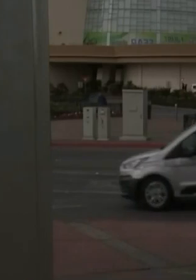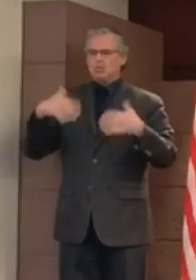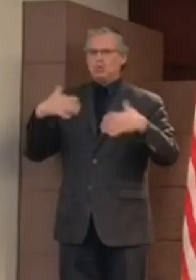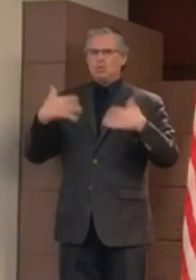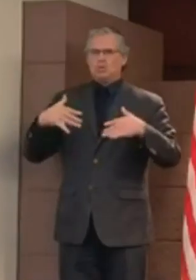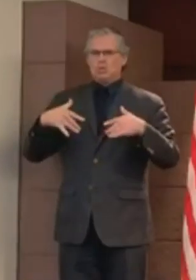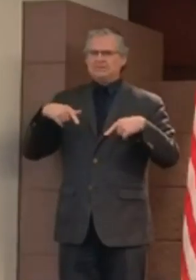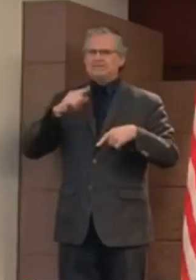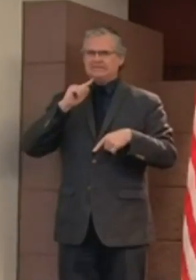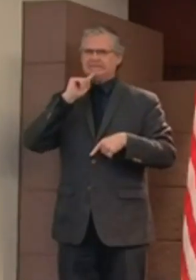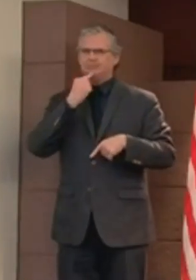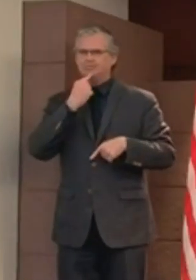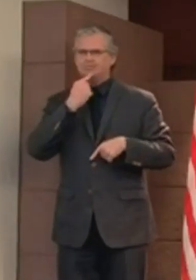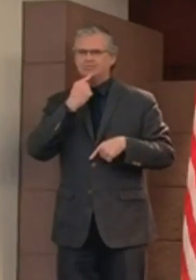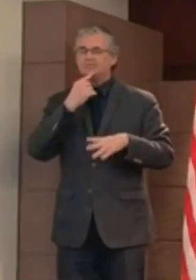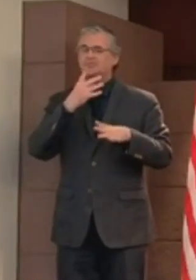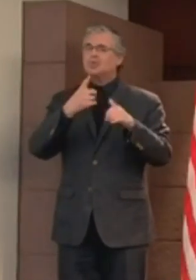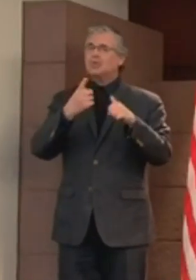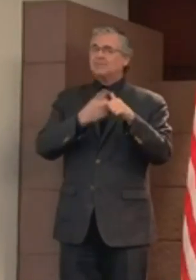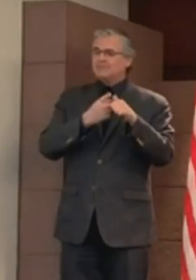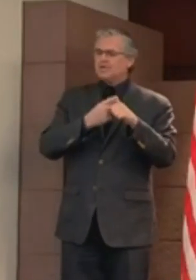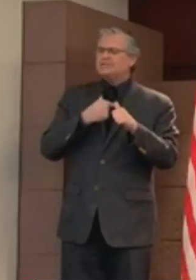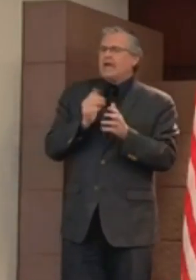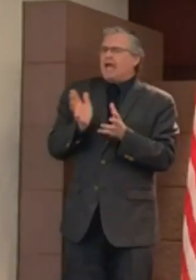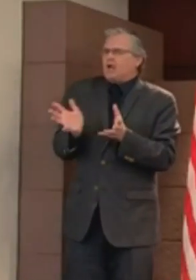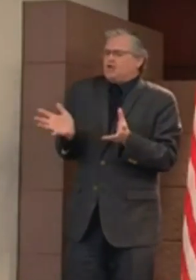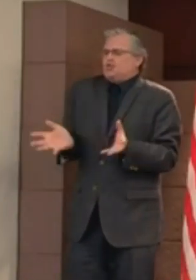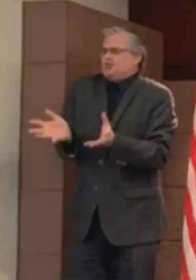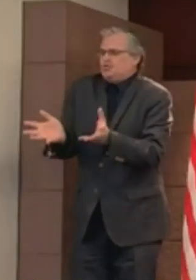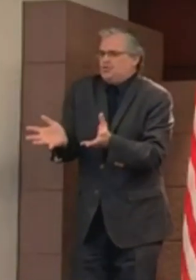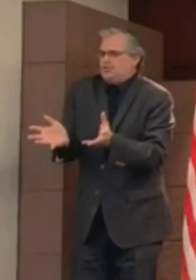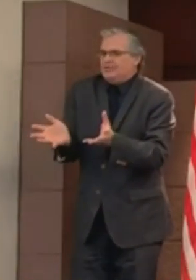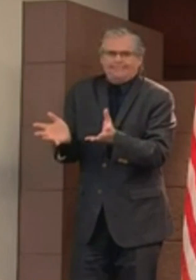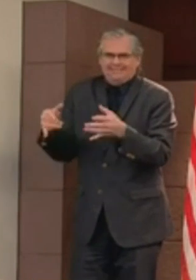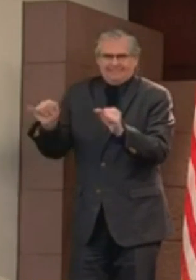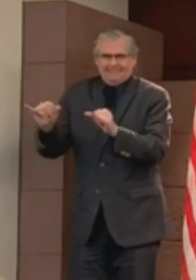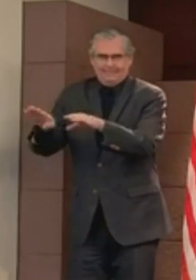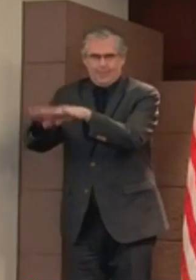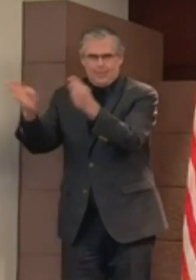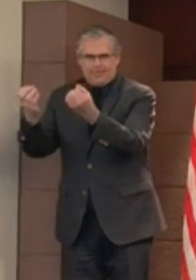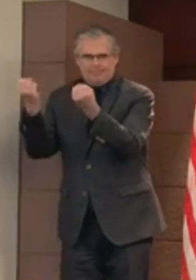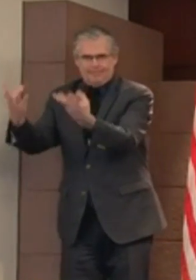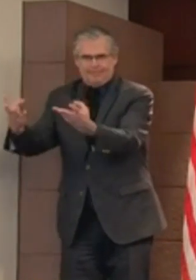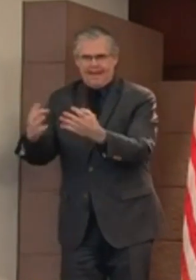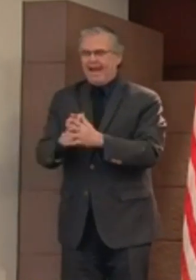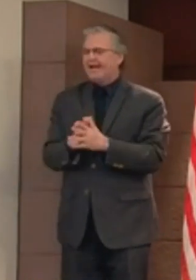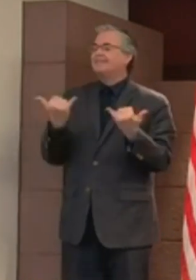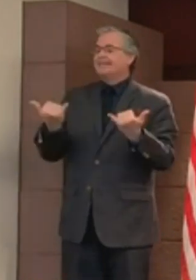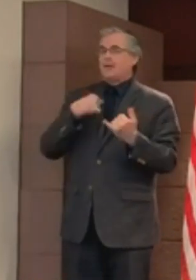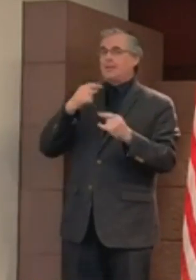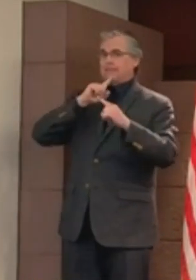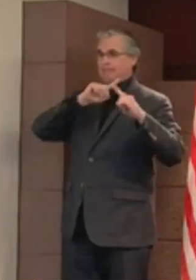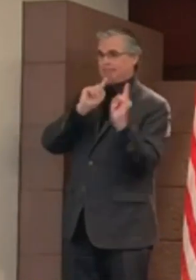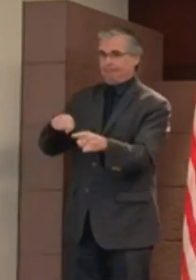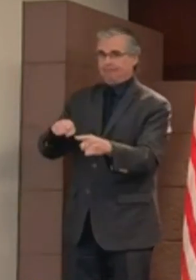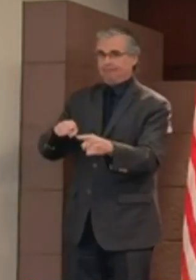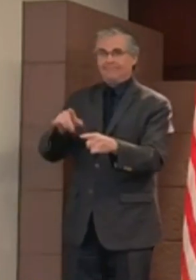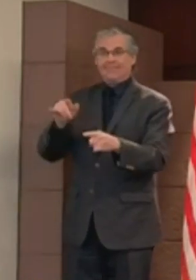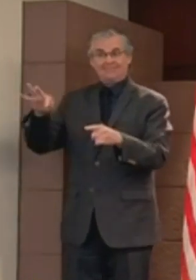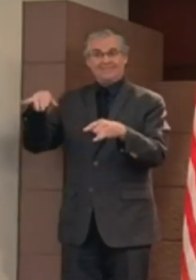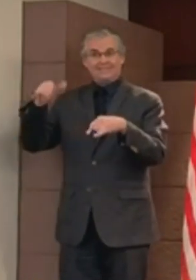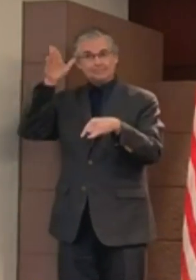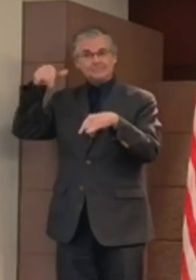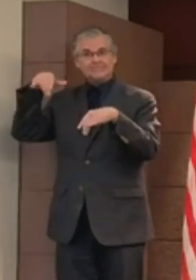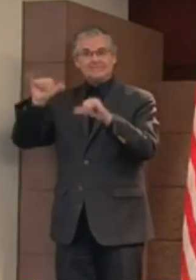doors. First I asked, that didn't work. Then I ordered, if this doesn't work, they will face appropriate